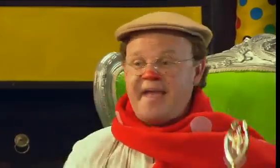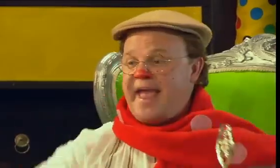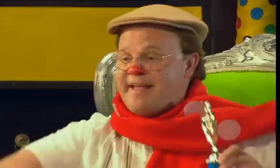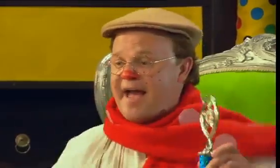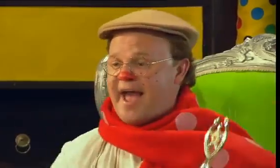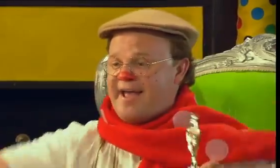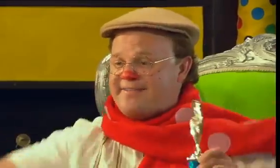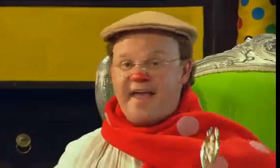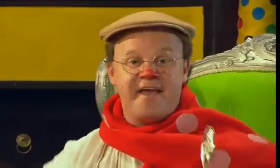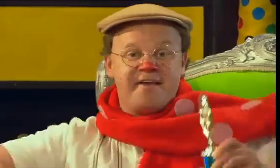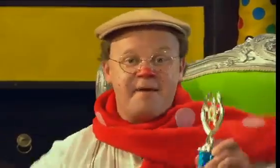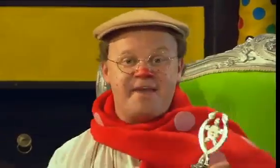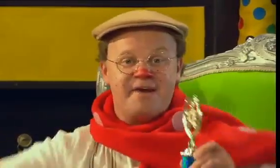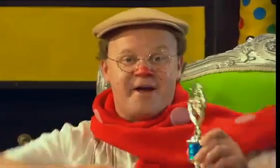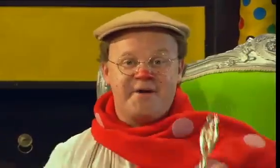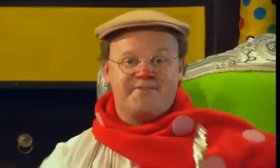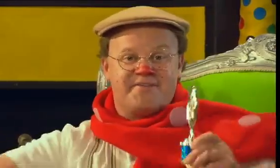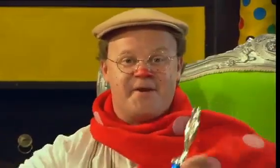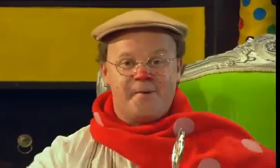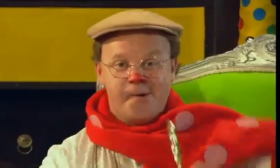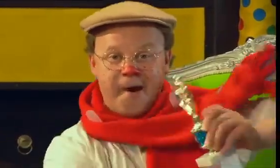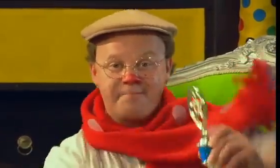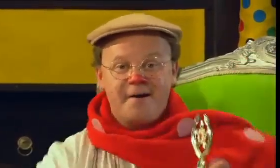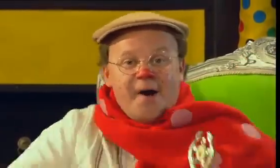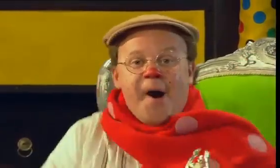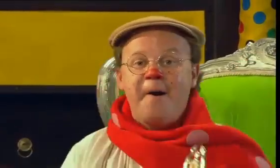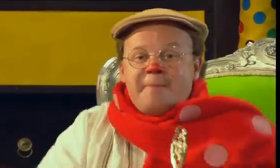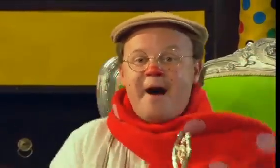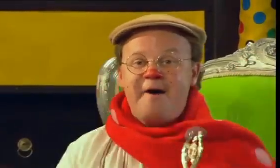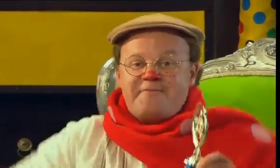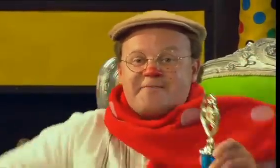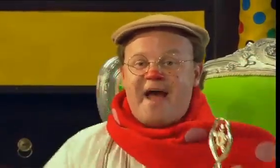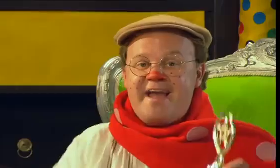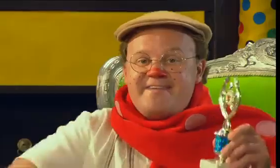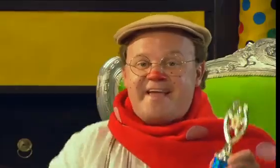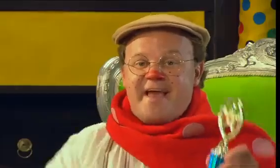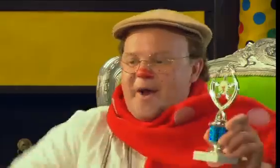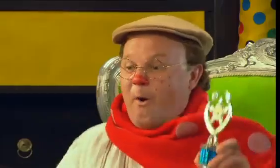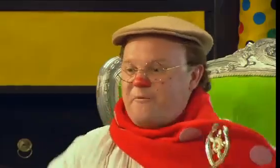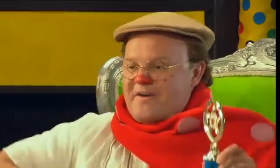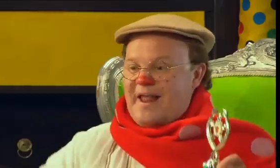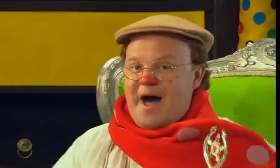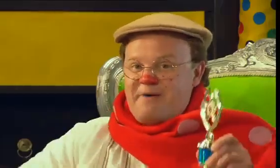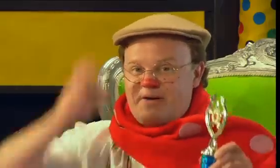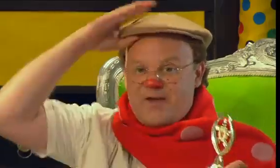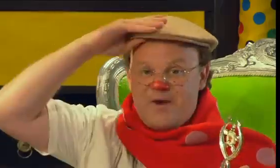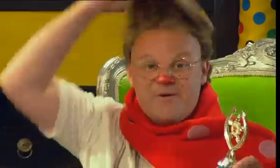Daisy, Daisy, give me your answer to. I'm off crazy, all for the love of you.